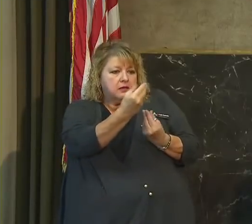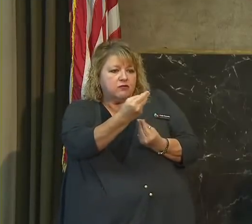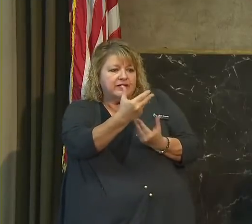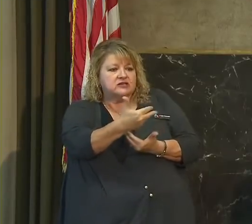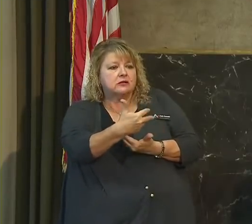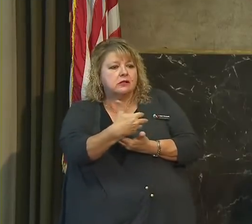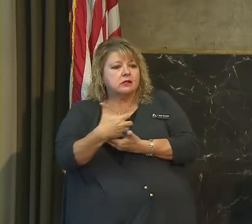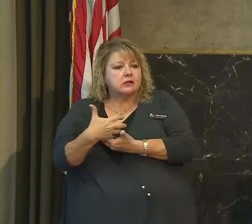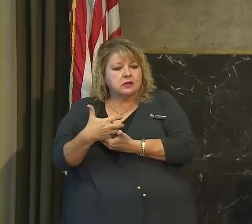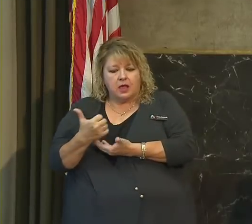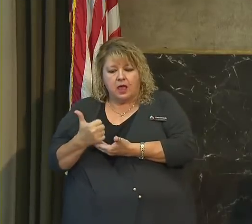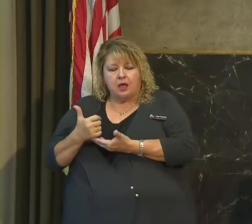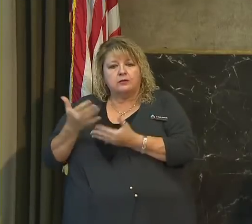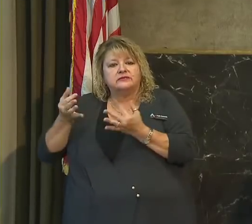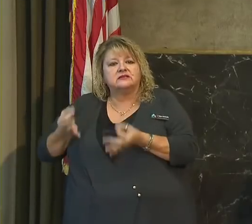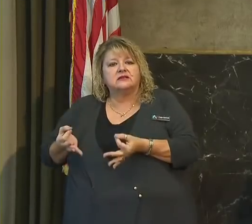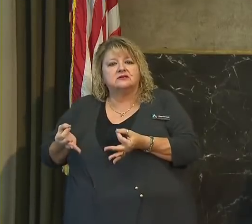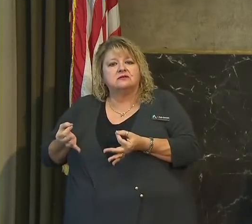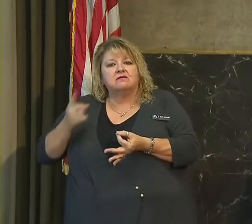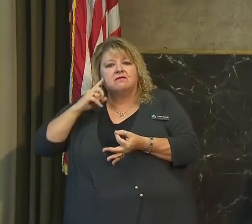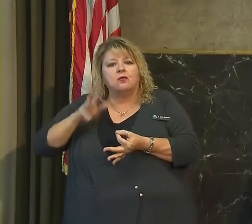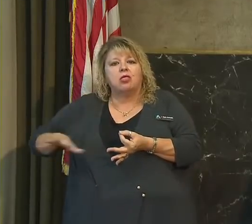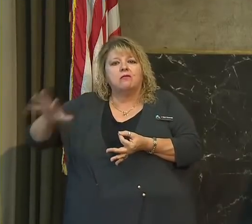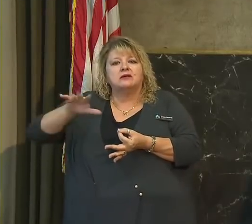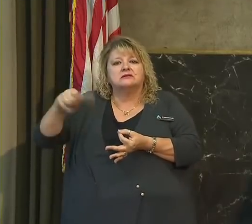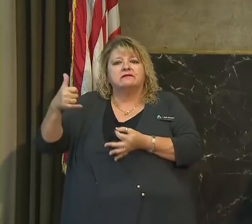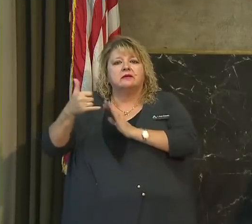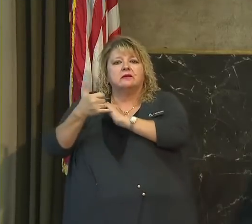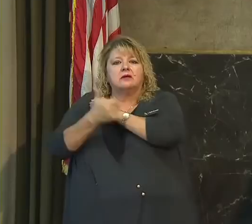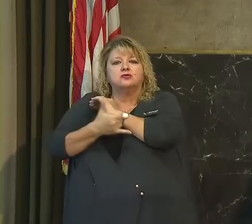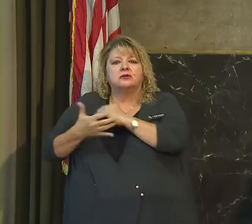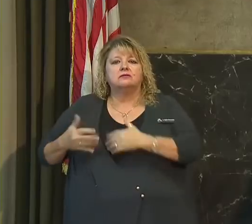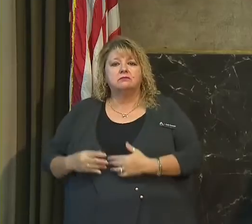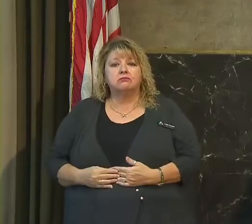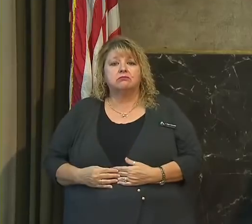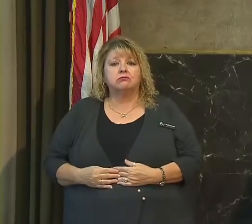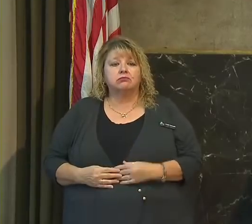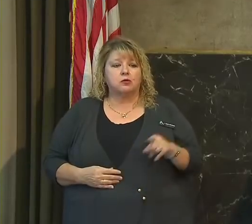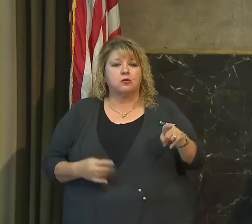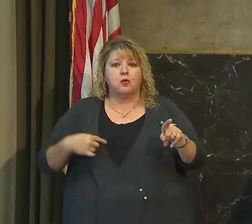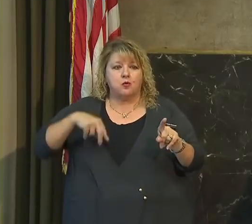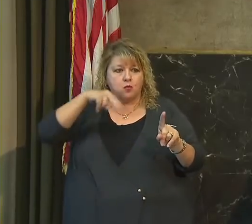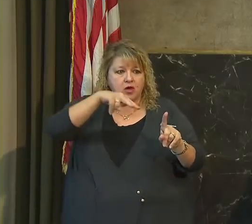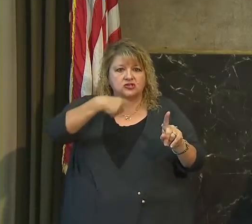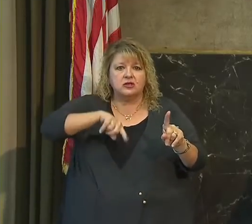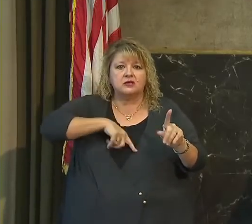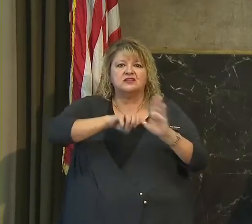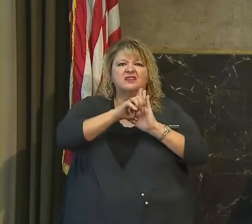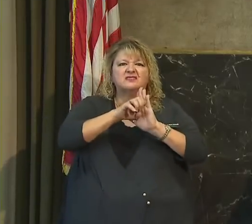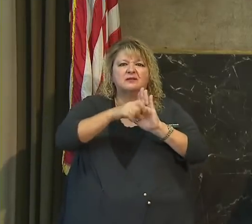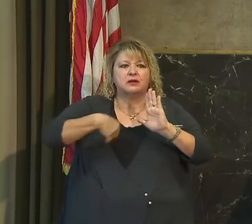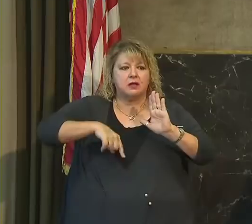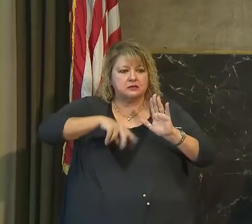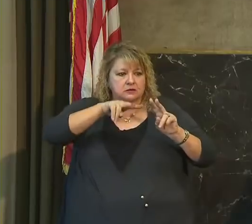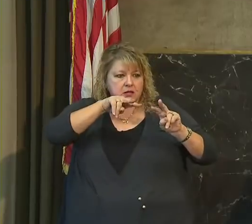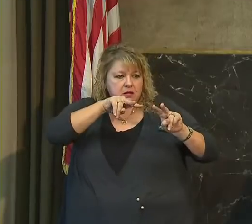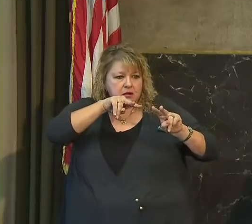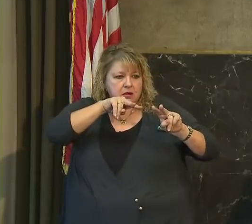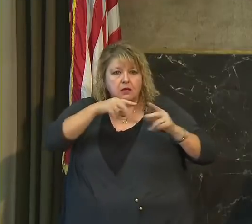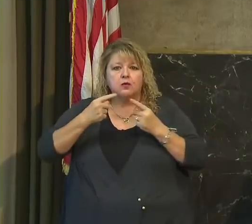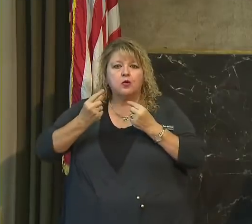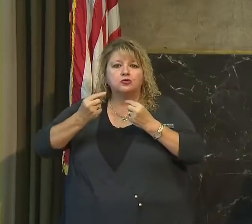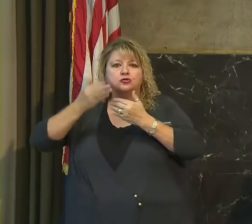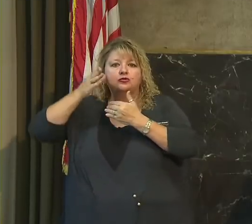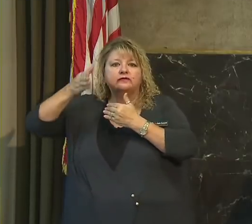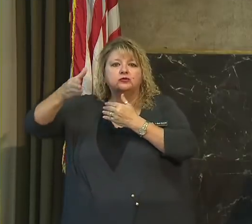decisions as a whole for the country. And of course, we are more than happy to be working with them to provide